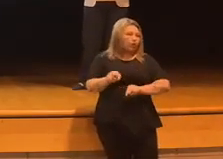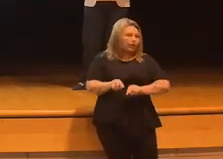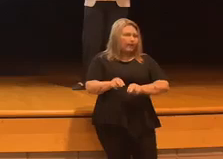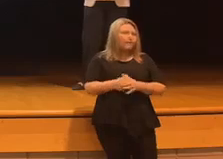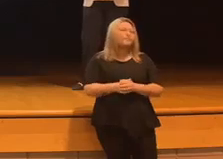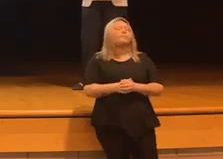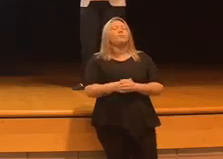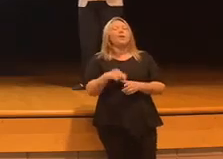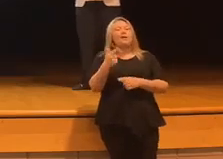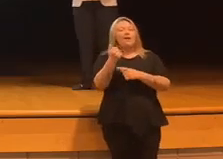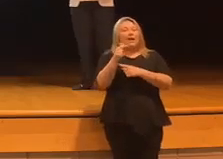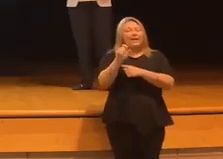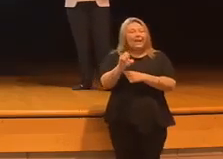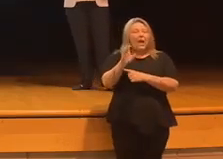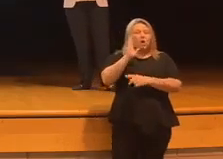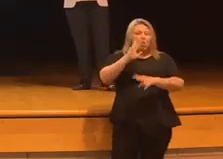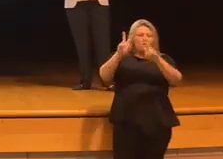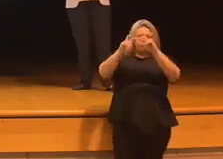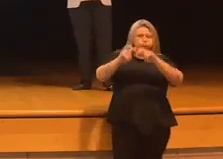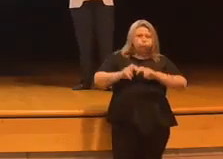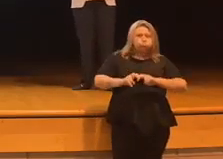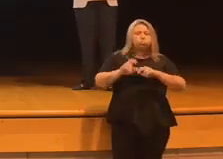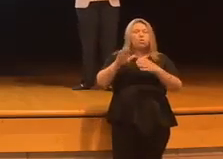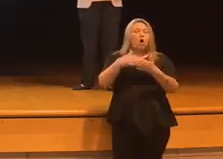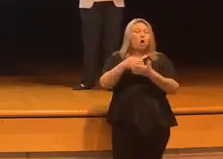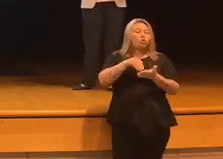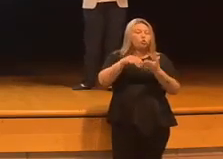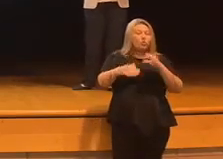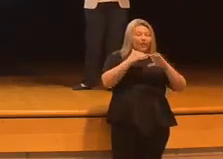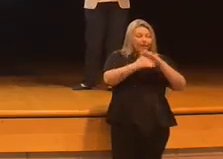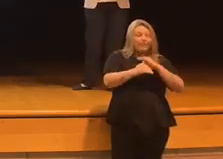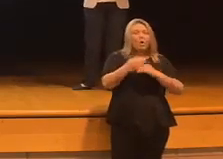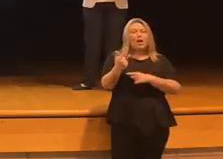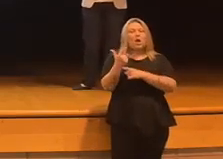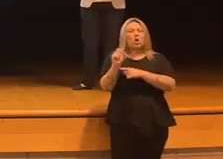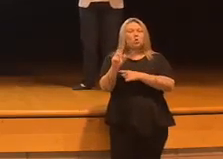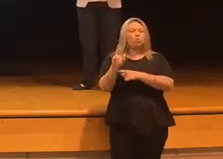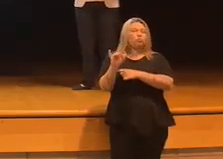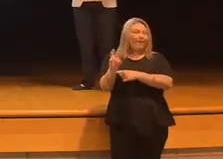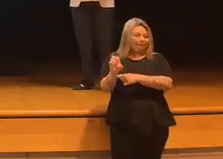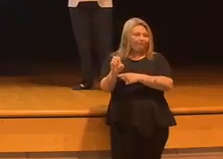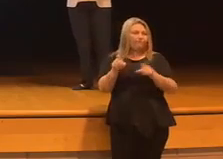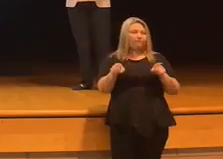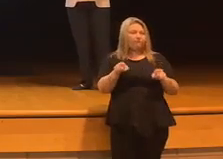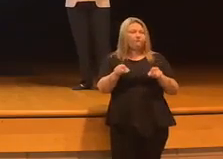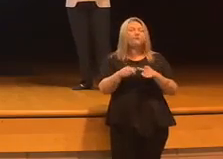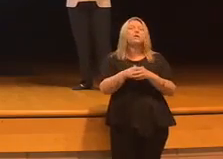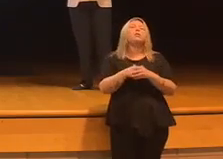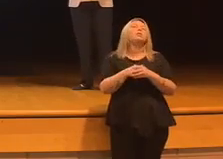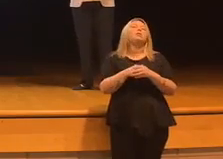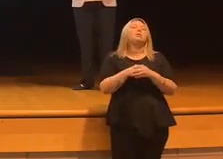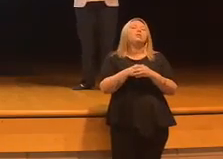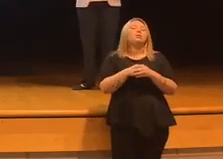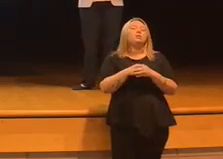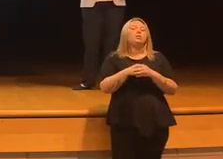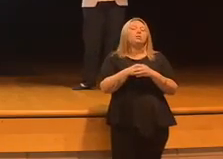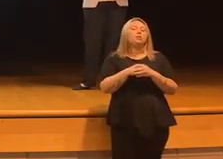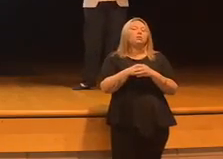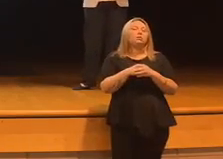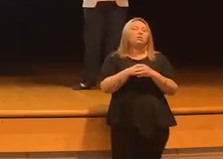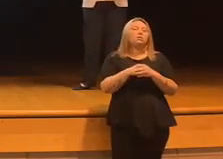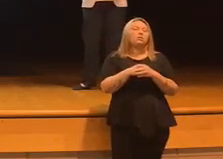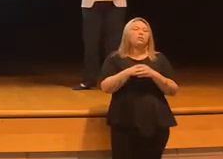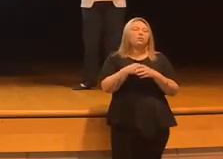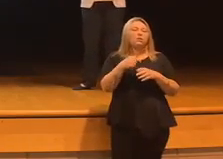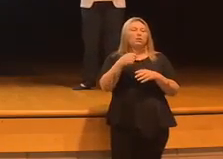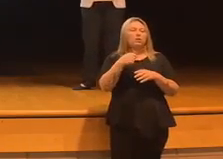Again, Gaggle scans student emails and student Google Drives. And then I talked